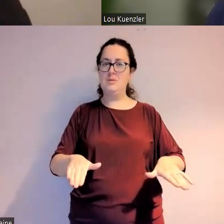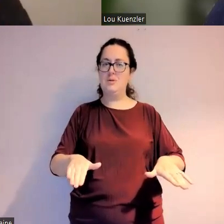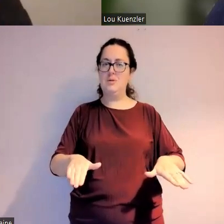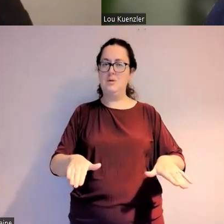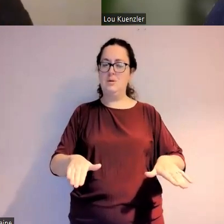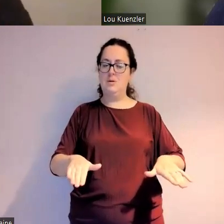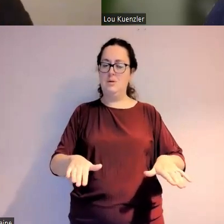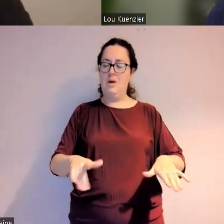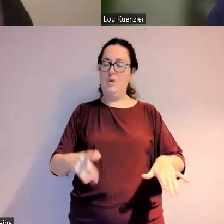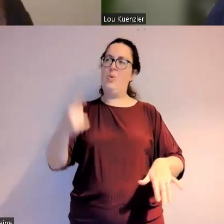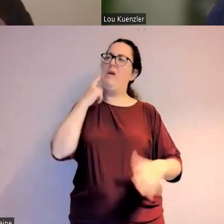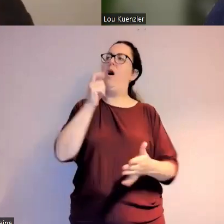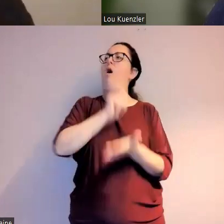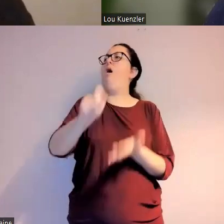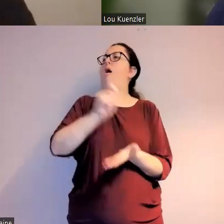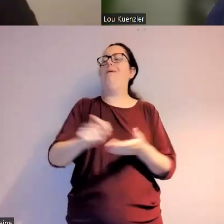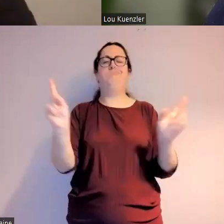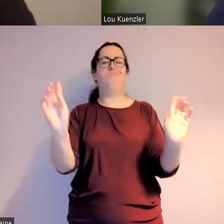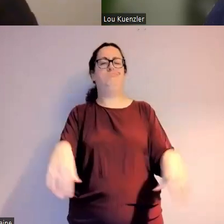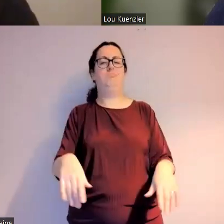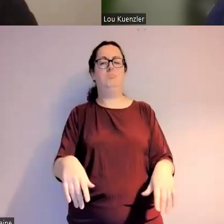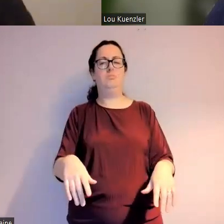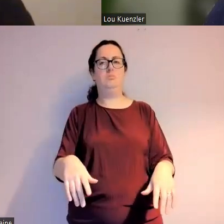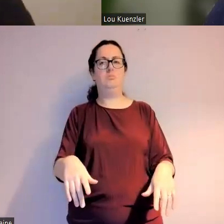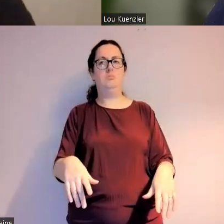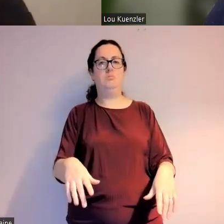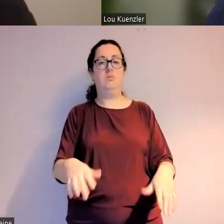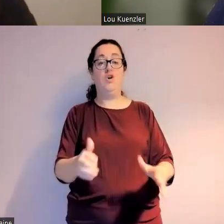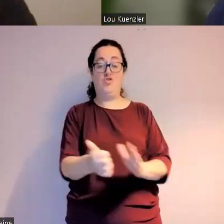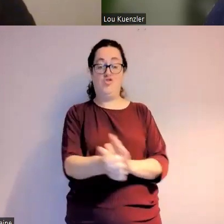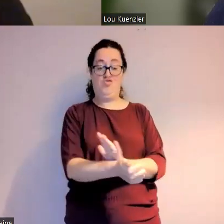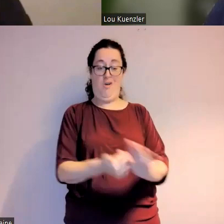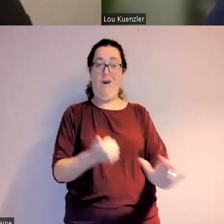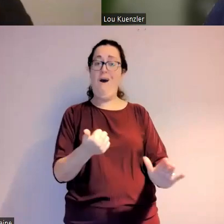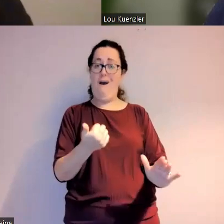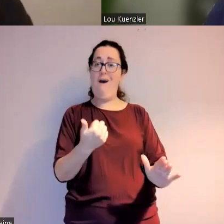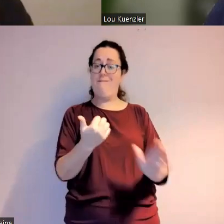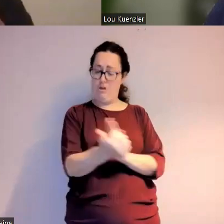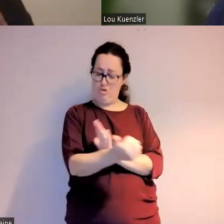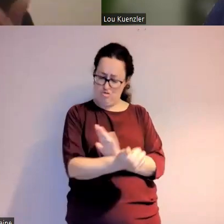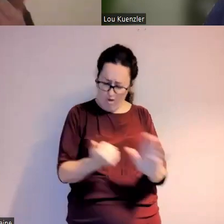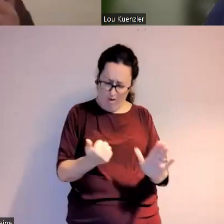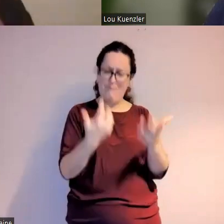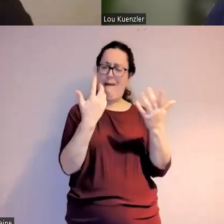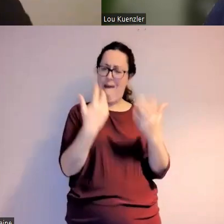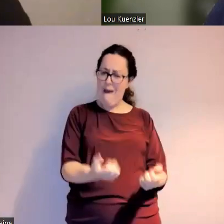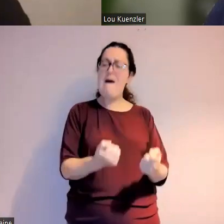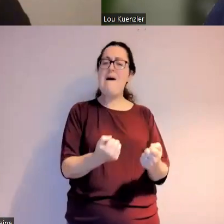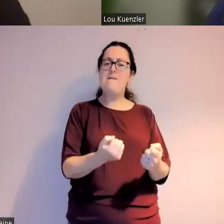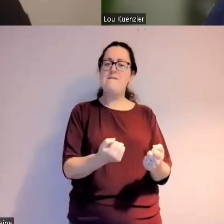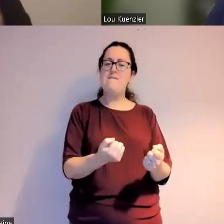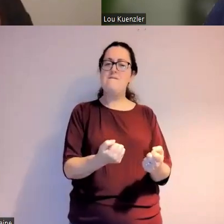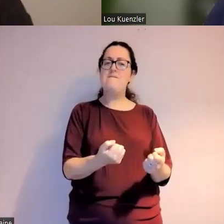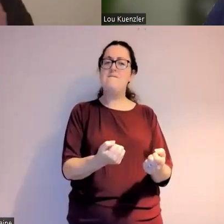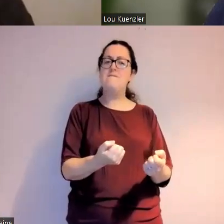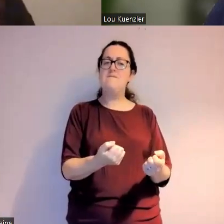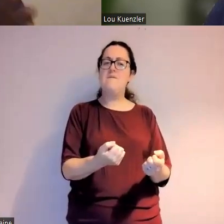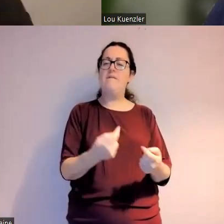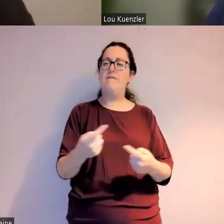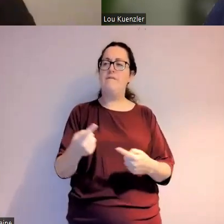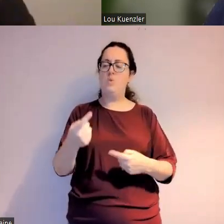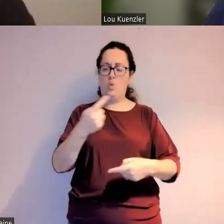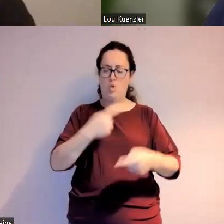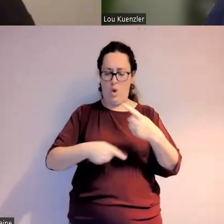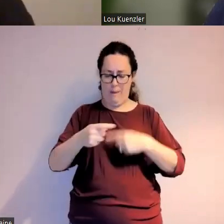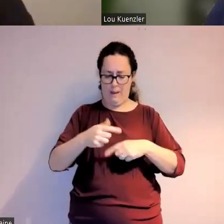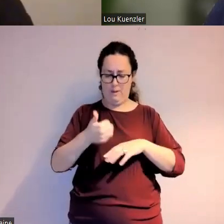it, and I forget bits of those craft, you know, like and yet if you go back to that foundation, then you can